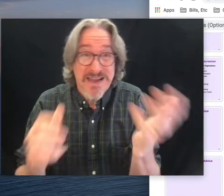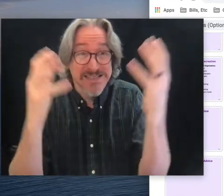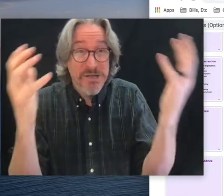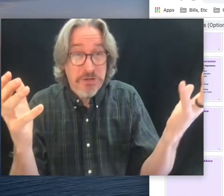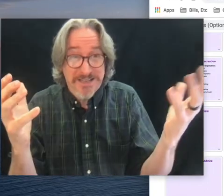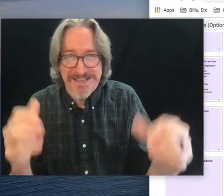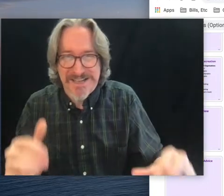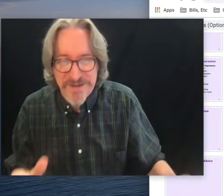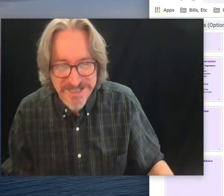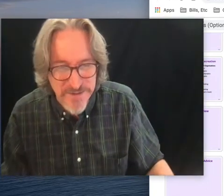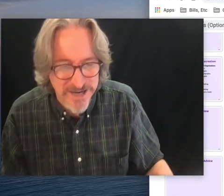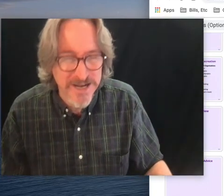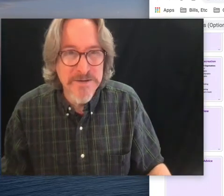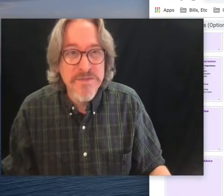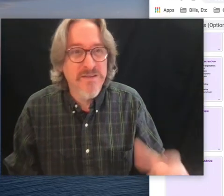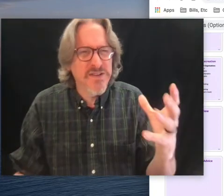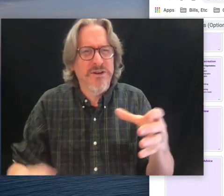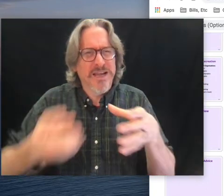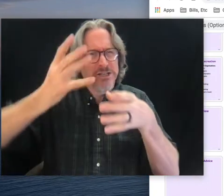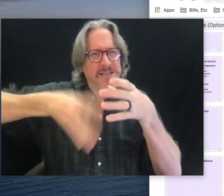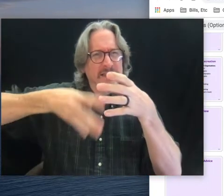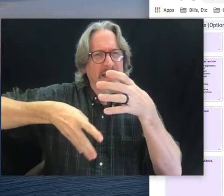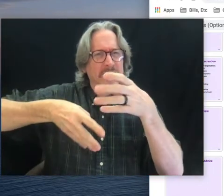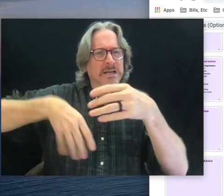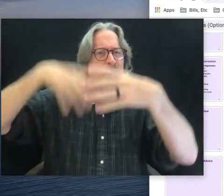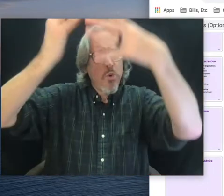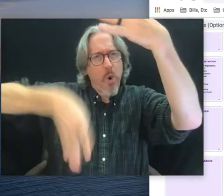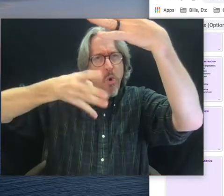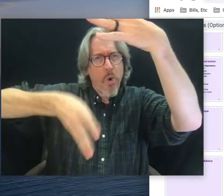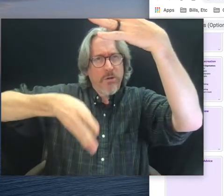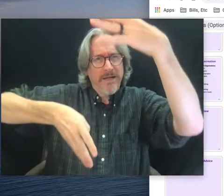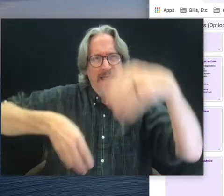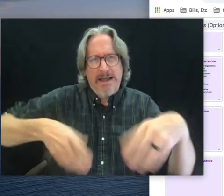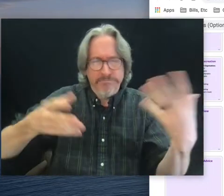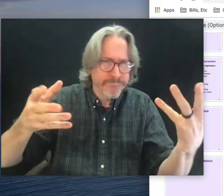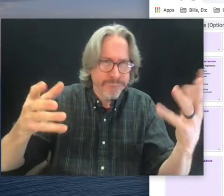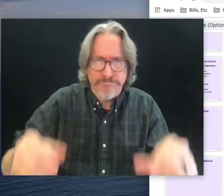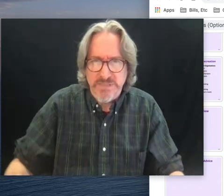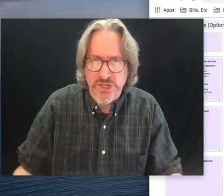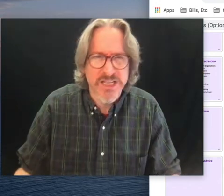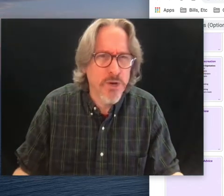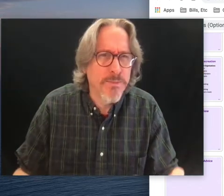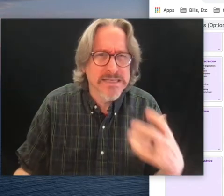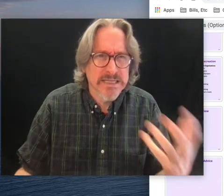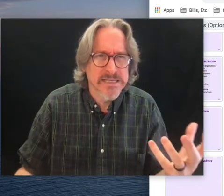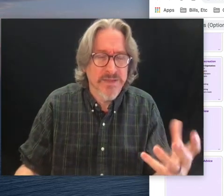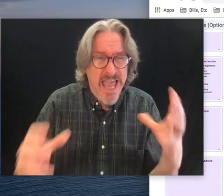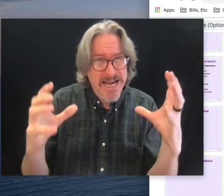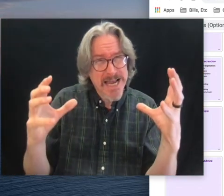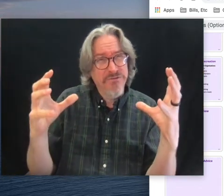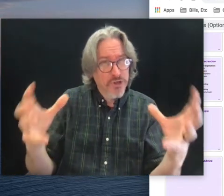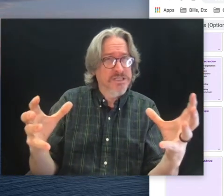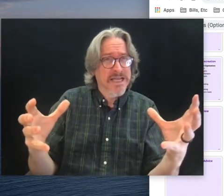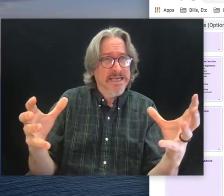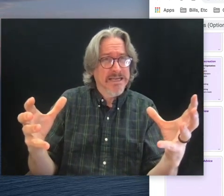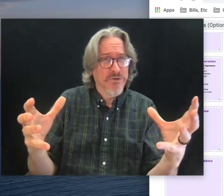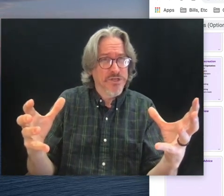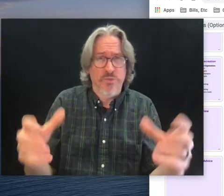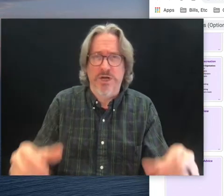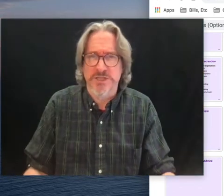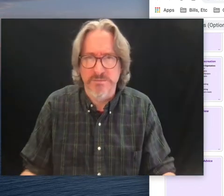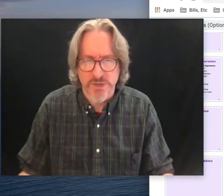nothing but net's the only thing that's coming into mind. I've seen variations on that. Like that. So it's all basically the same thing. And it kind of looks like